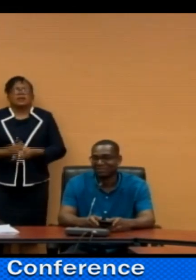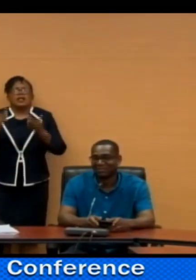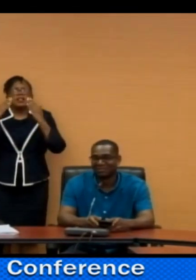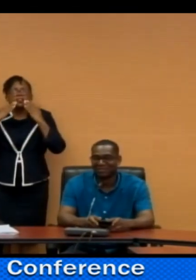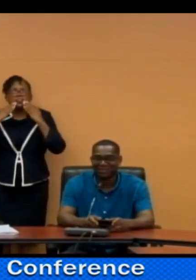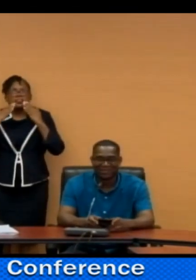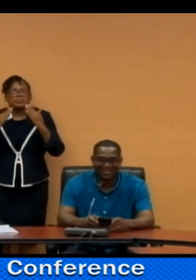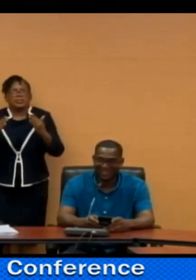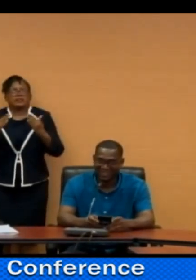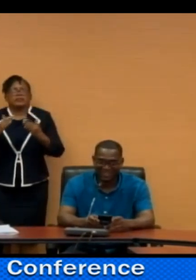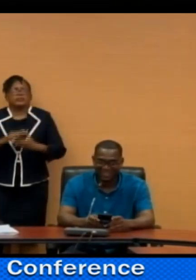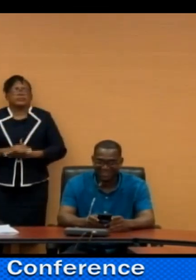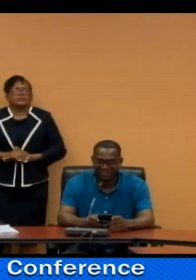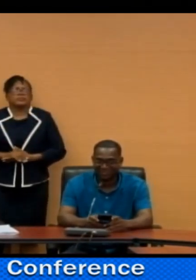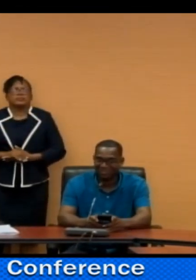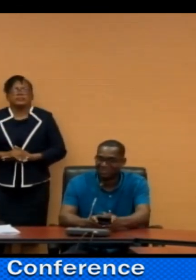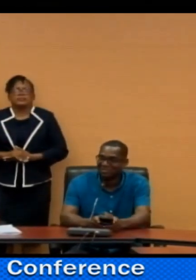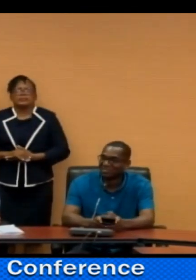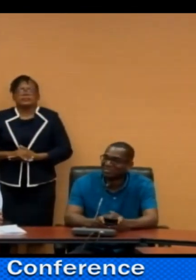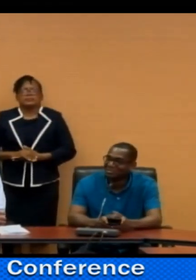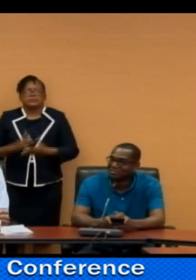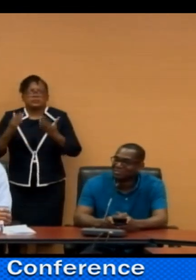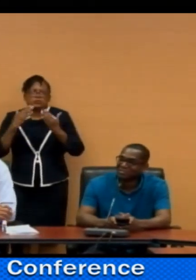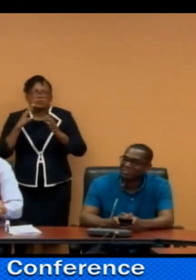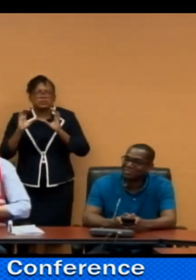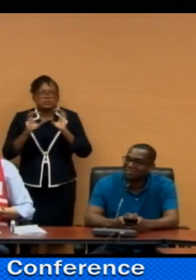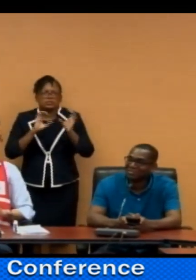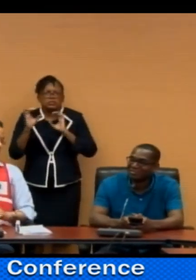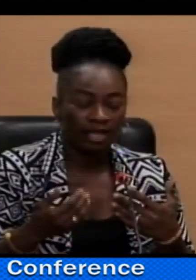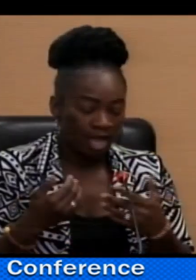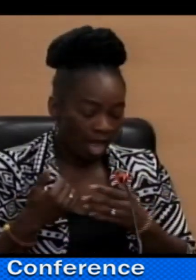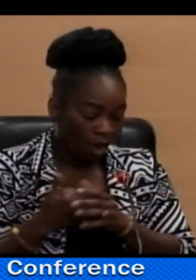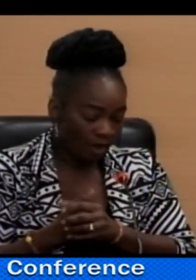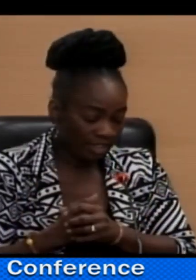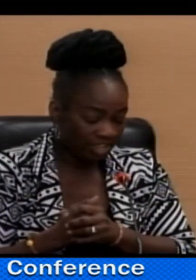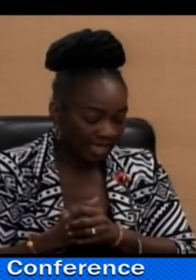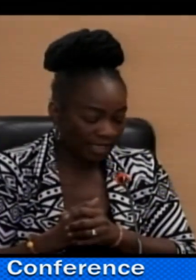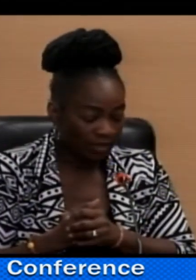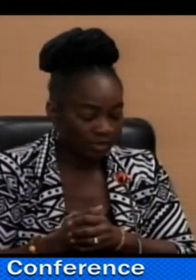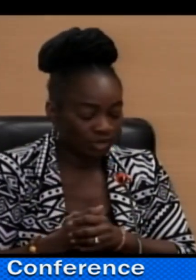you who asked your questions via the MWAG chat group, and of course those of you viewing